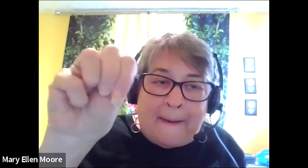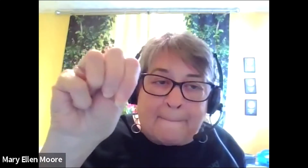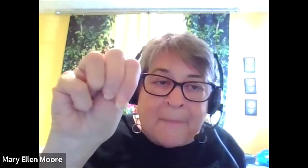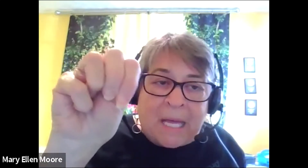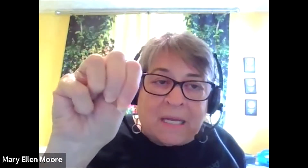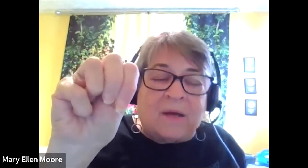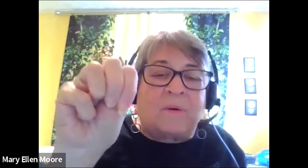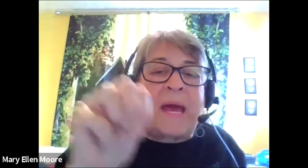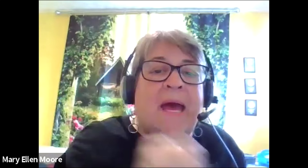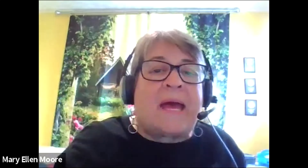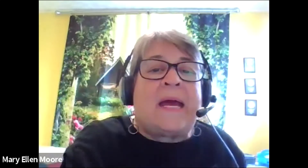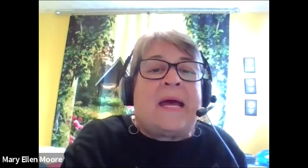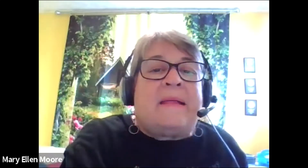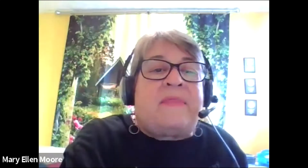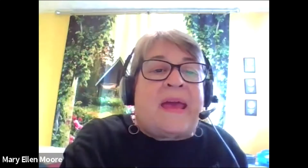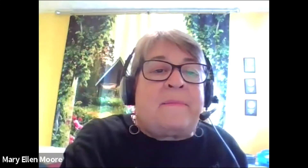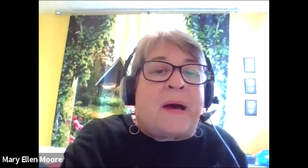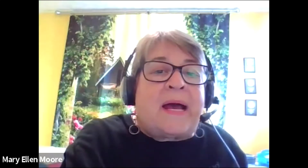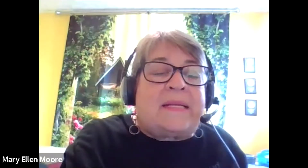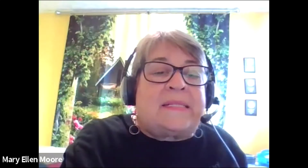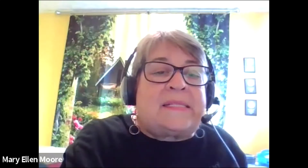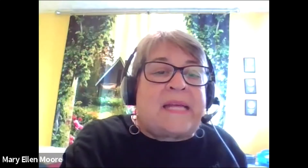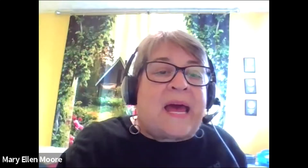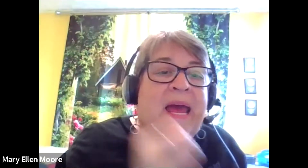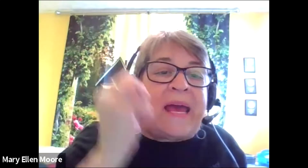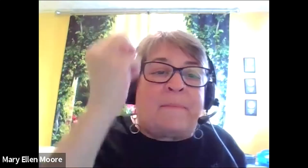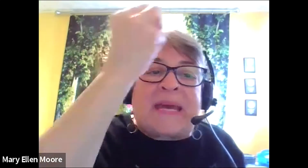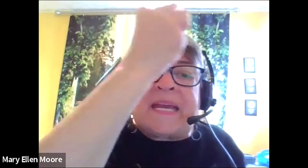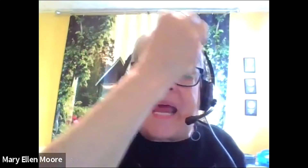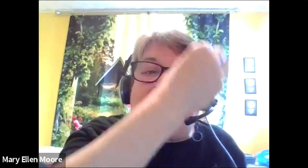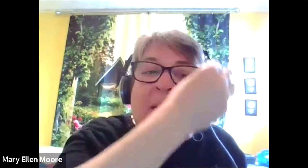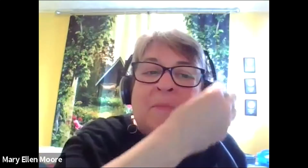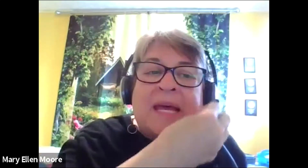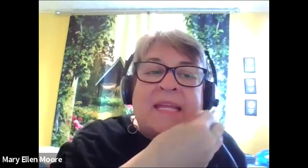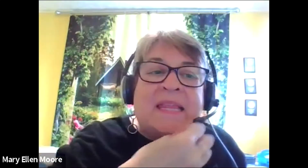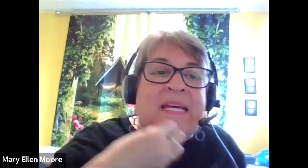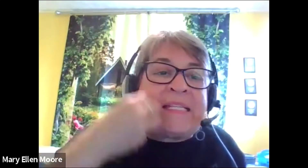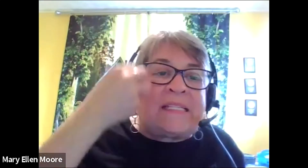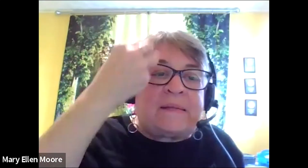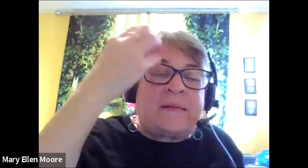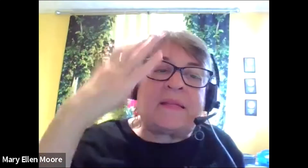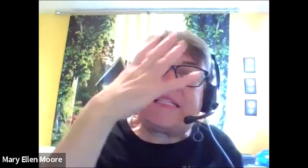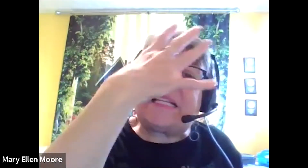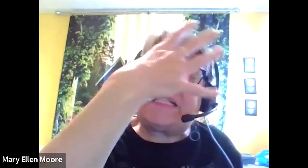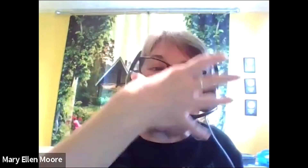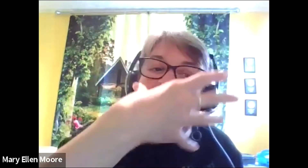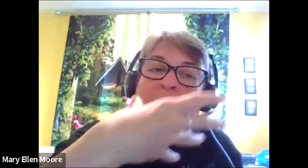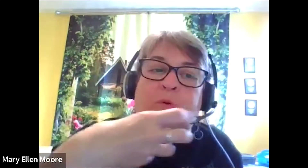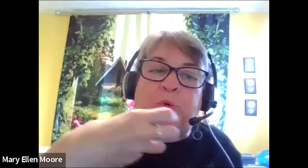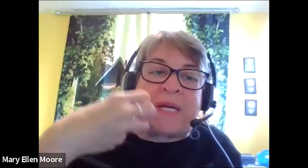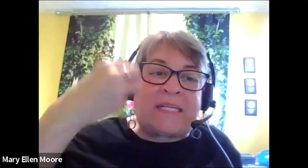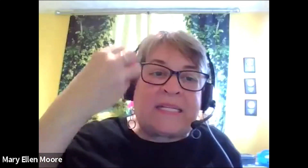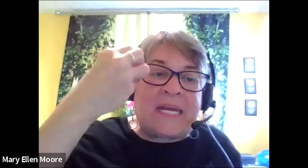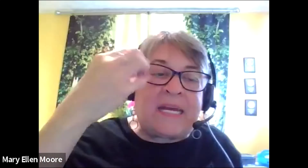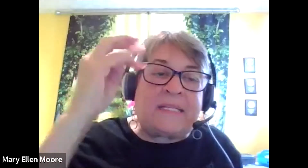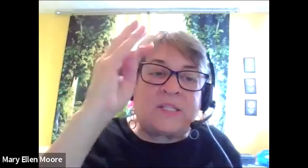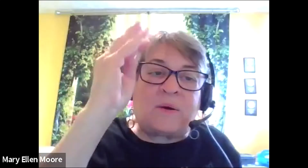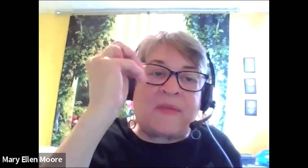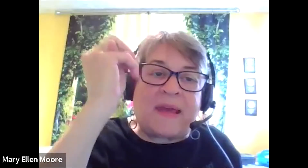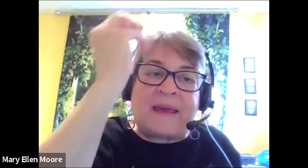M, okay? They might say, make an M like this, because this is pretty. So if they gave